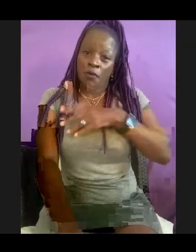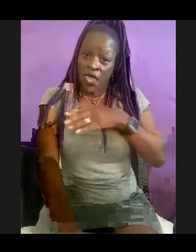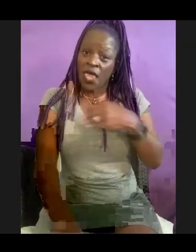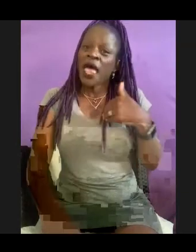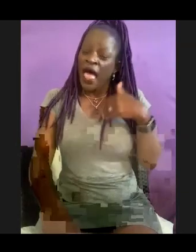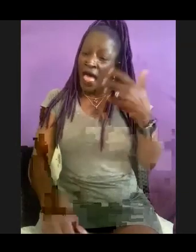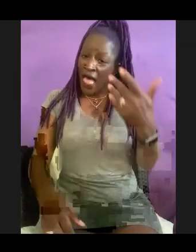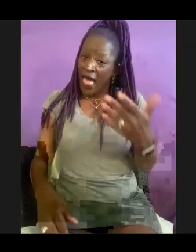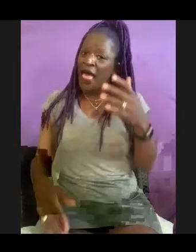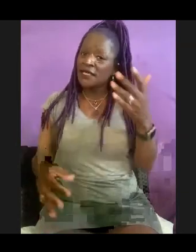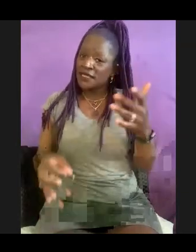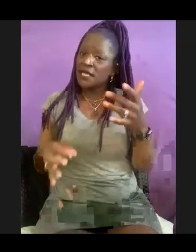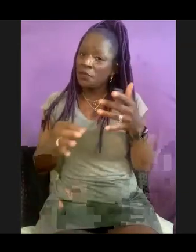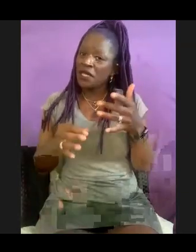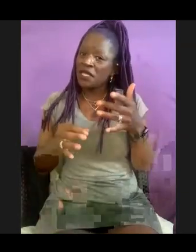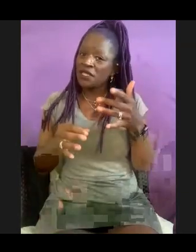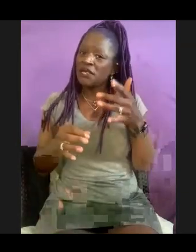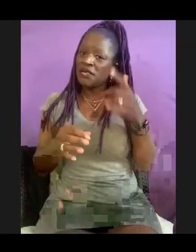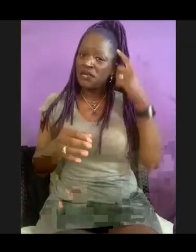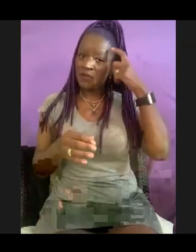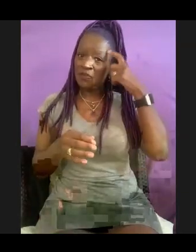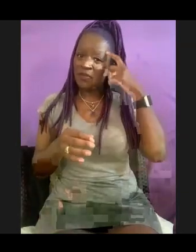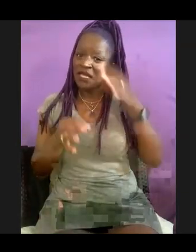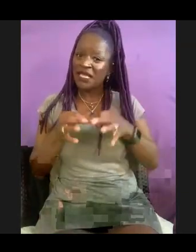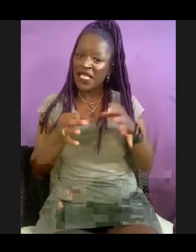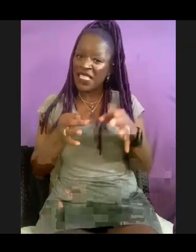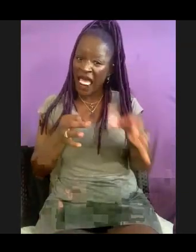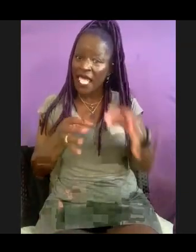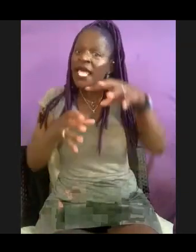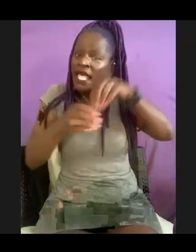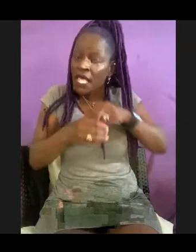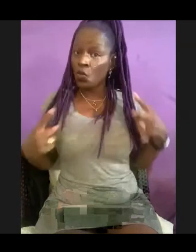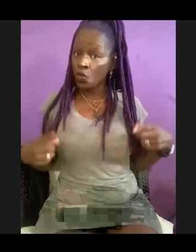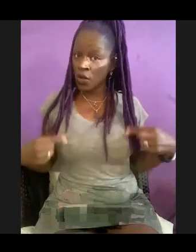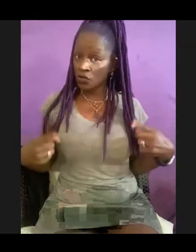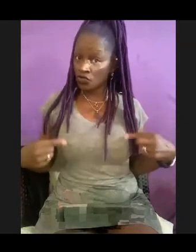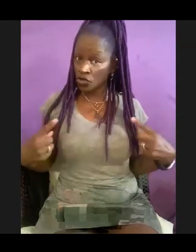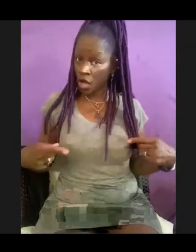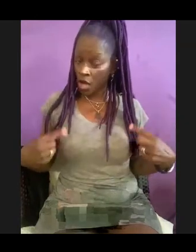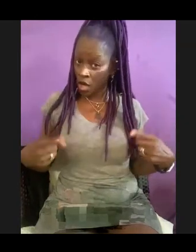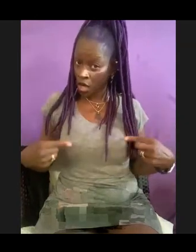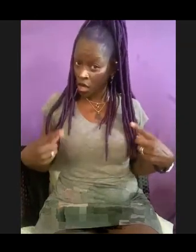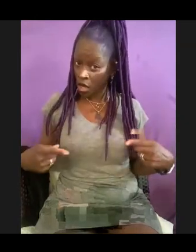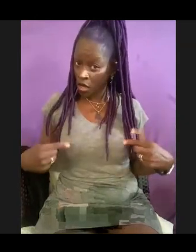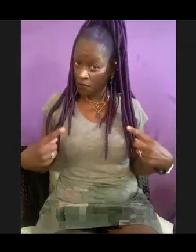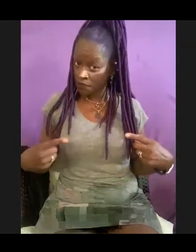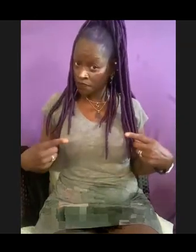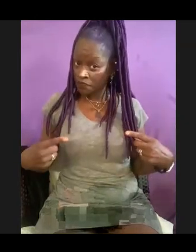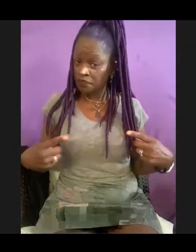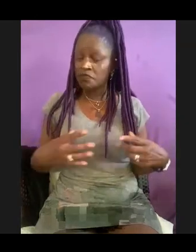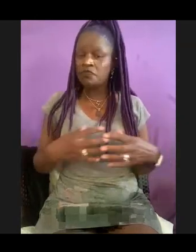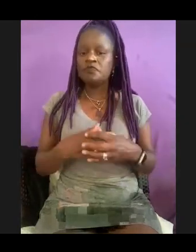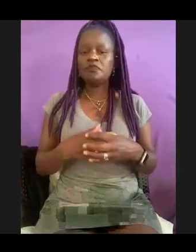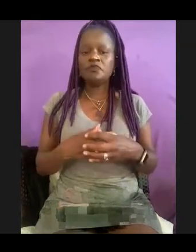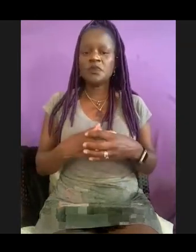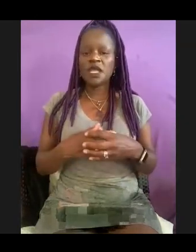delays and was a wheelchair user who was supported by a provider